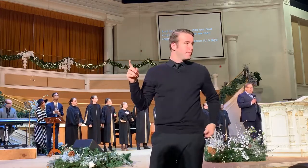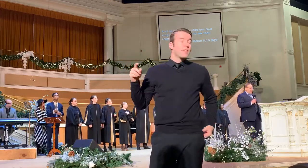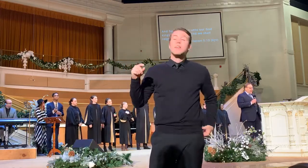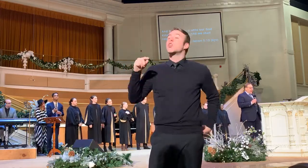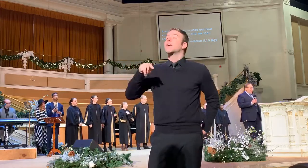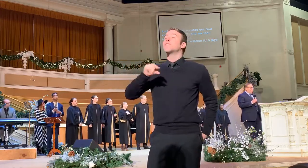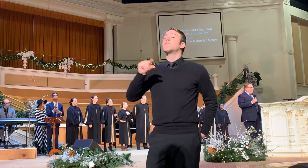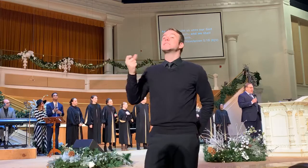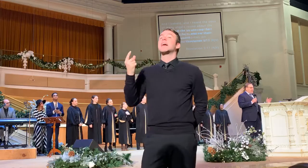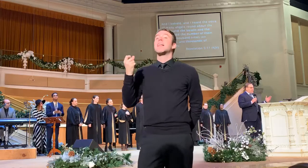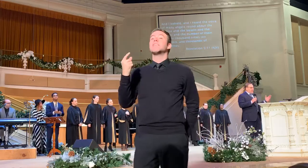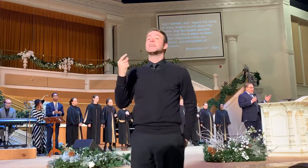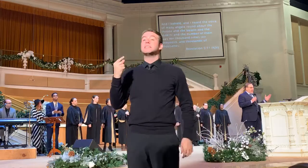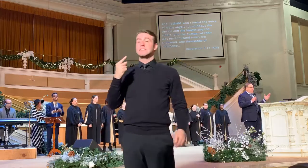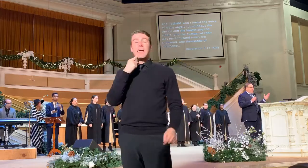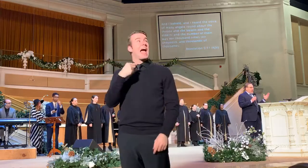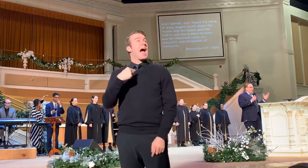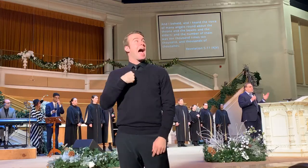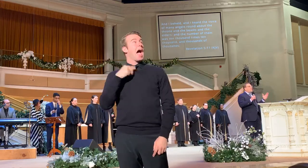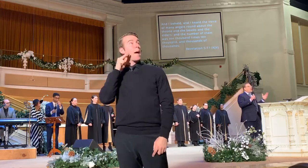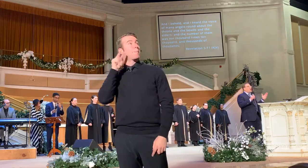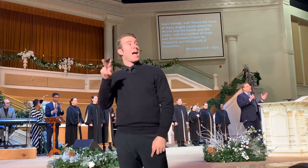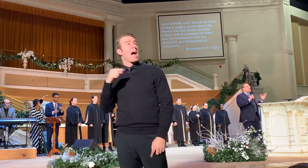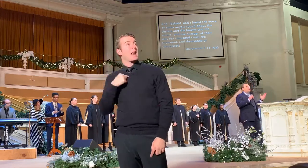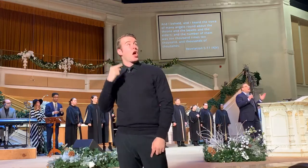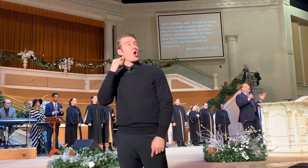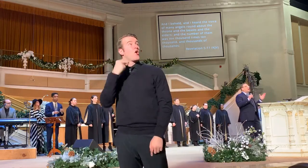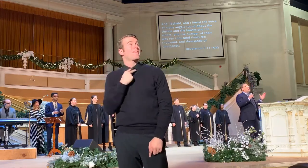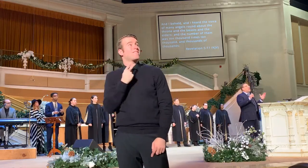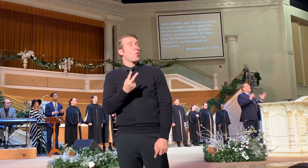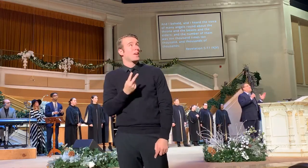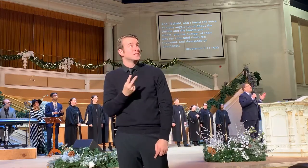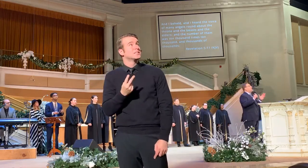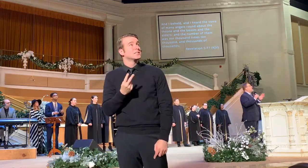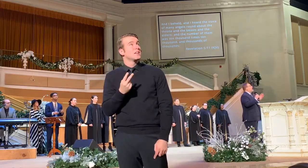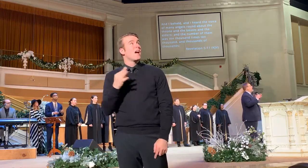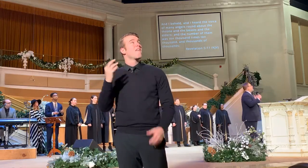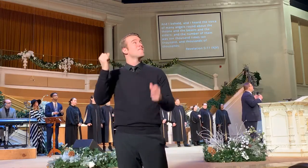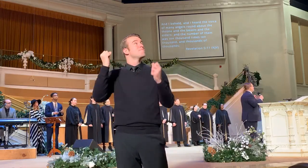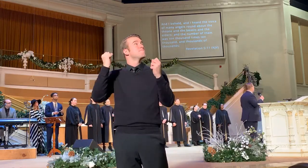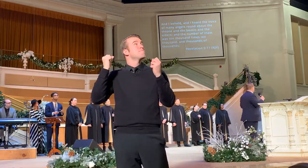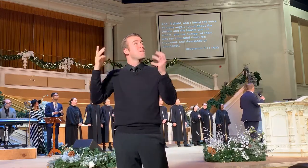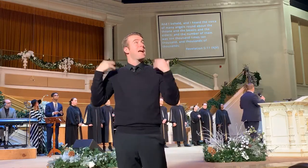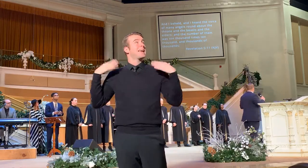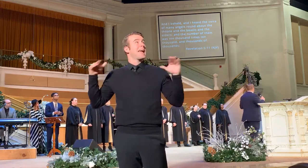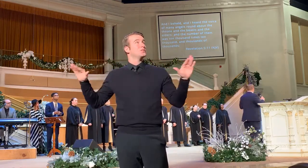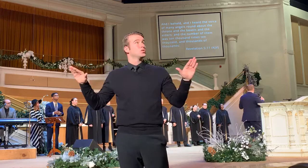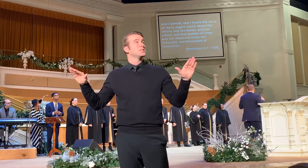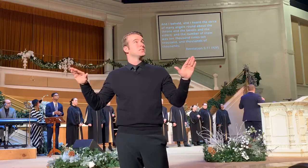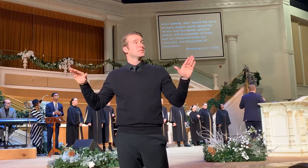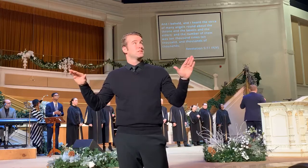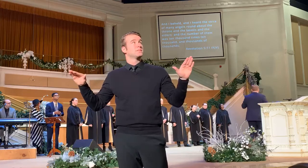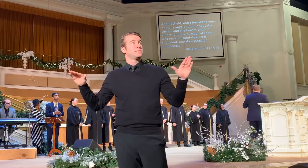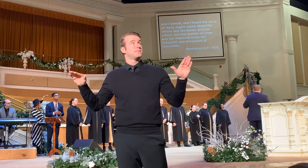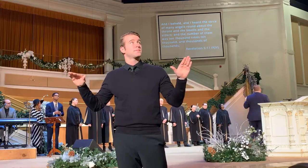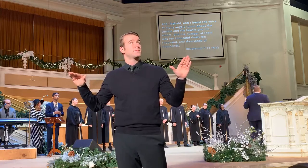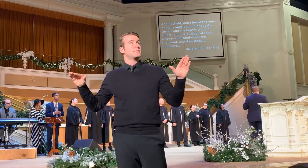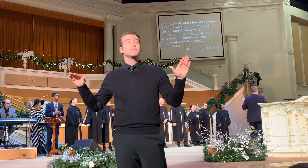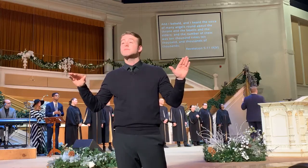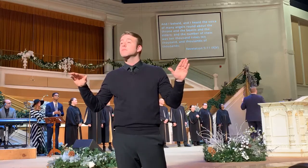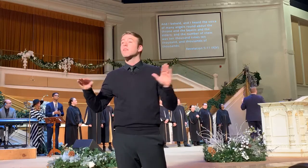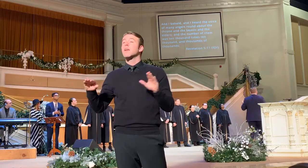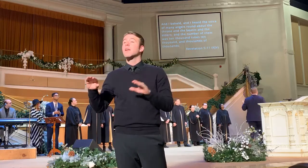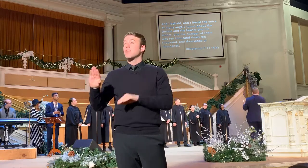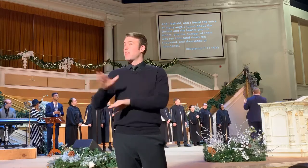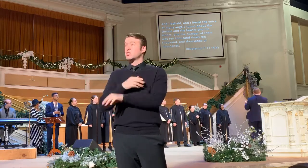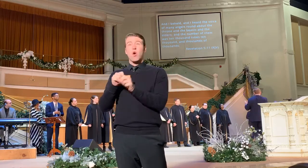Verse 11. And I beheld and I heard the voice of many angels. The song's